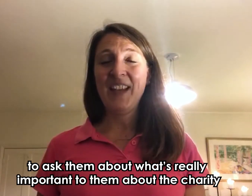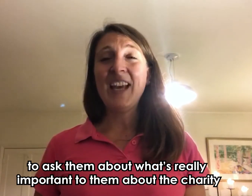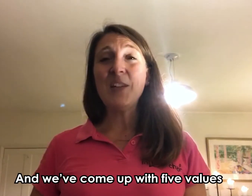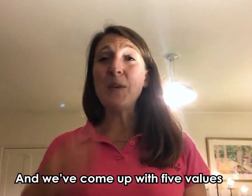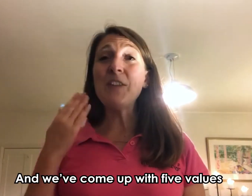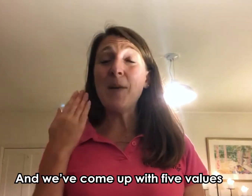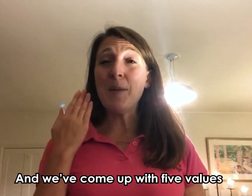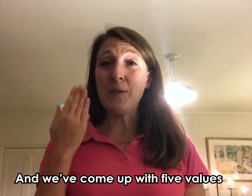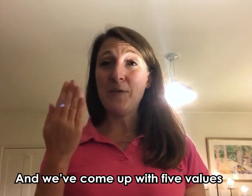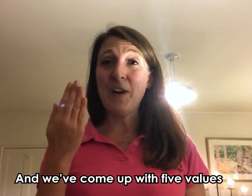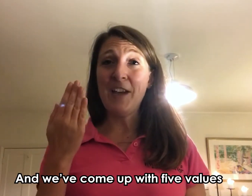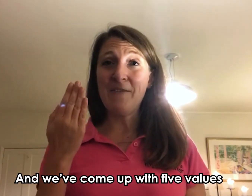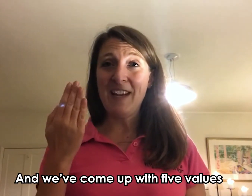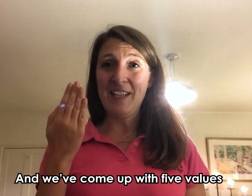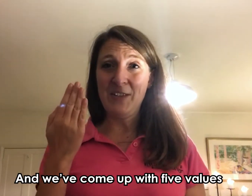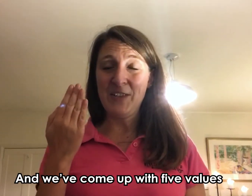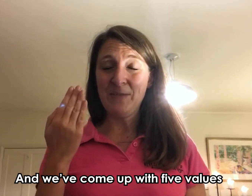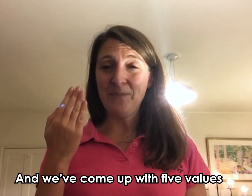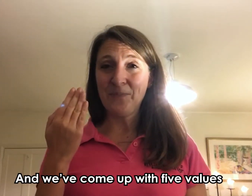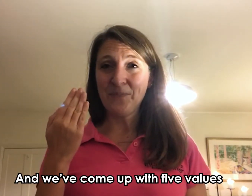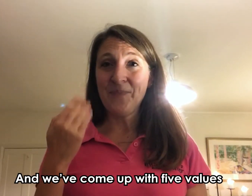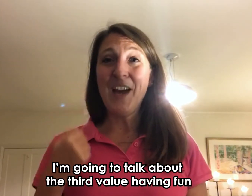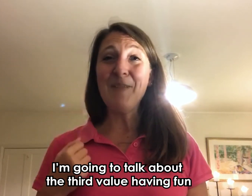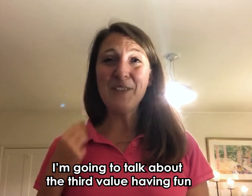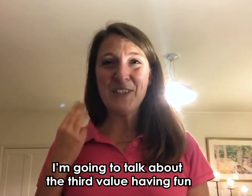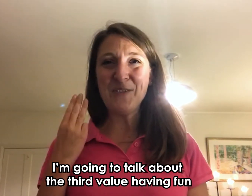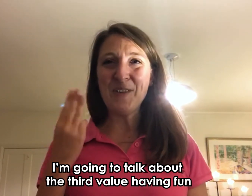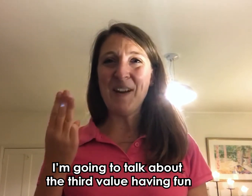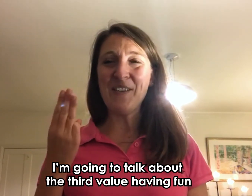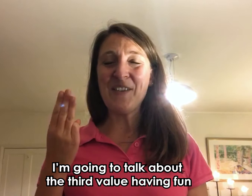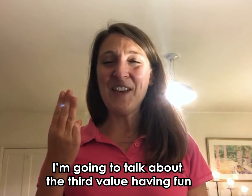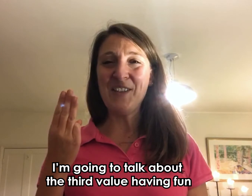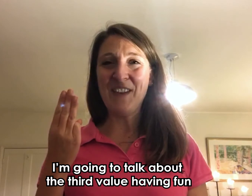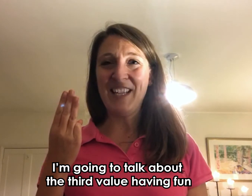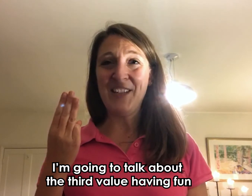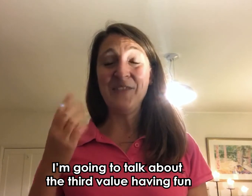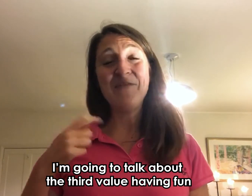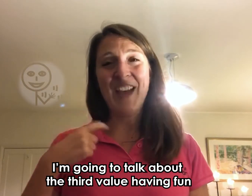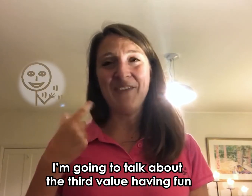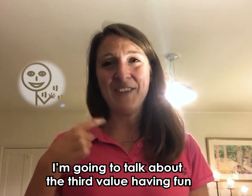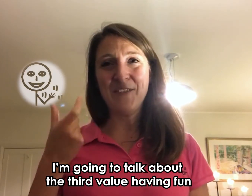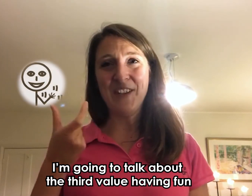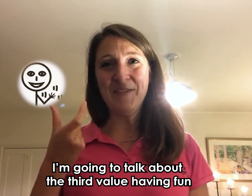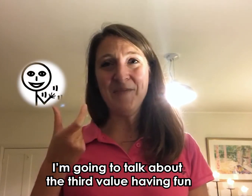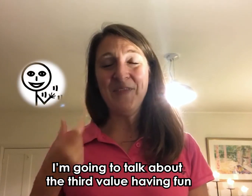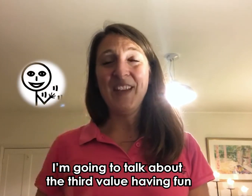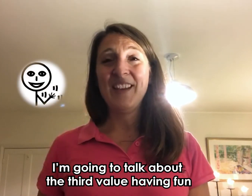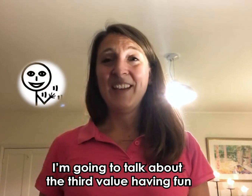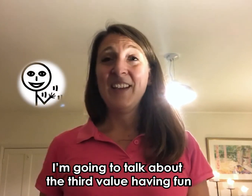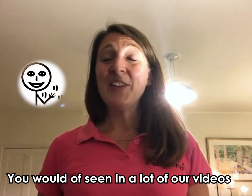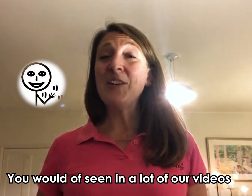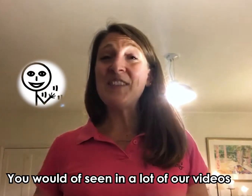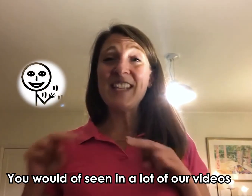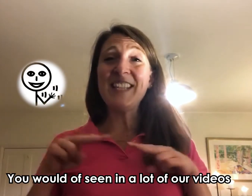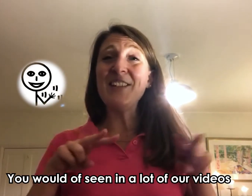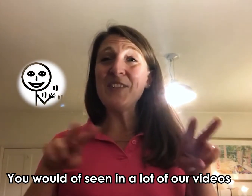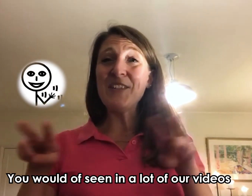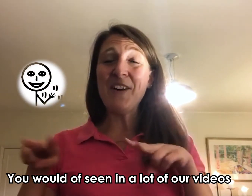And we've come up with five values. I'm going to talk about the third value, having fun. You'll have seen in lots of our